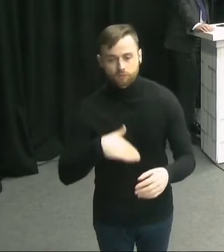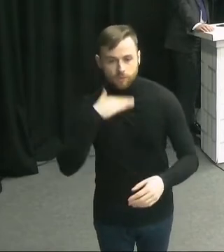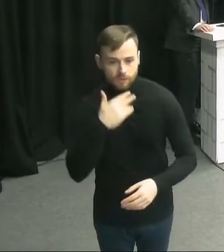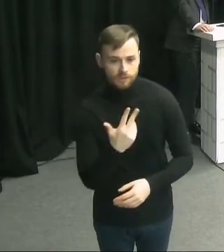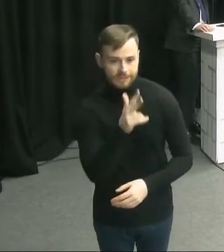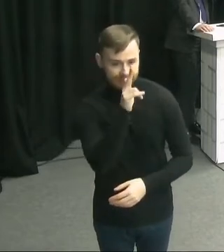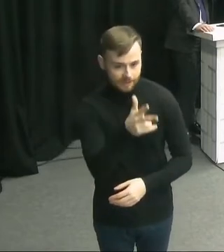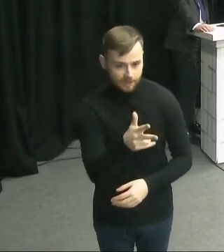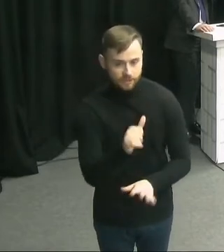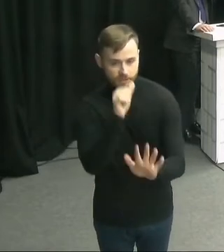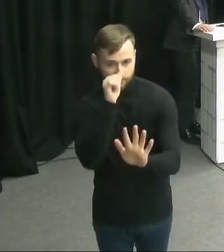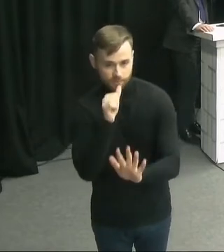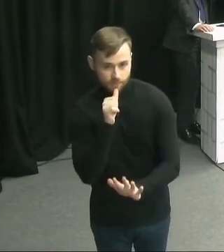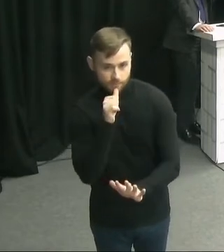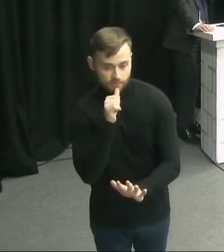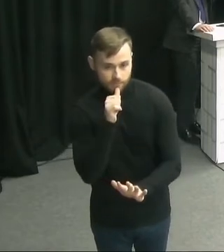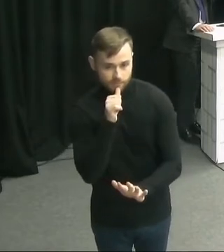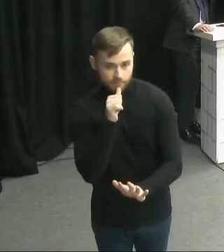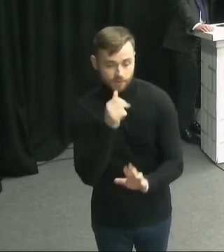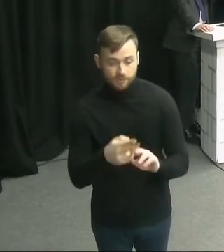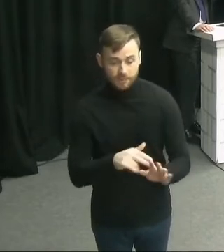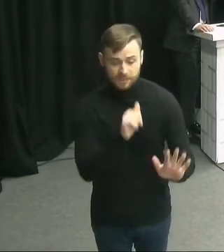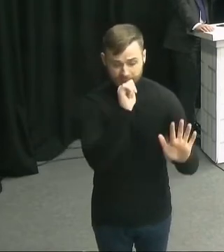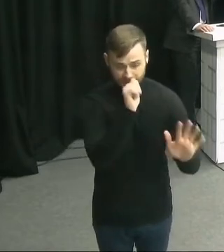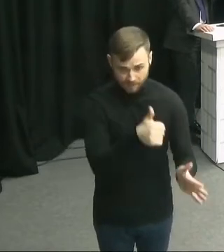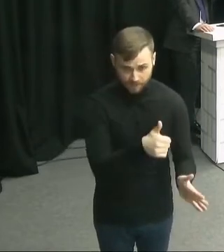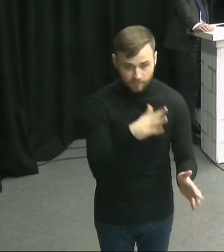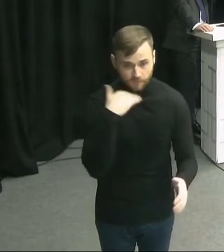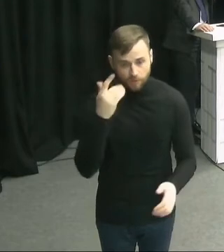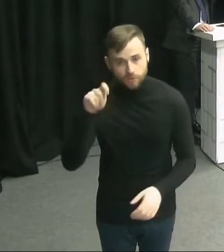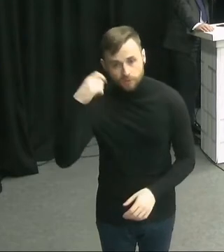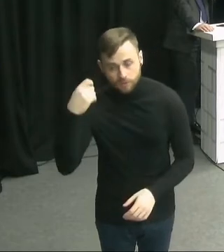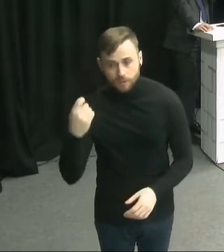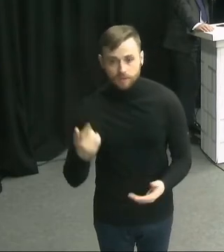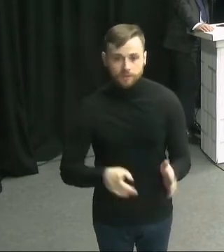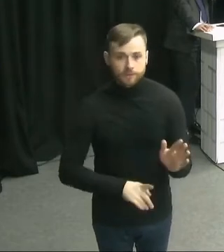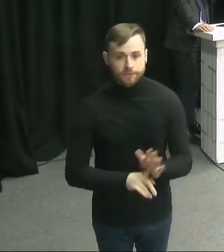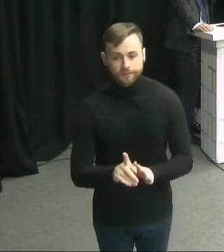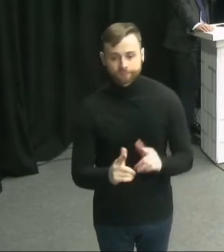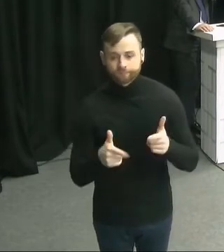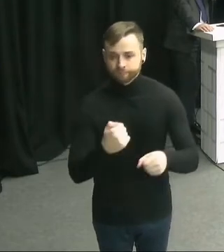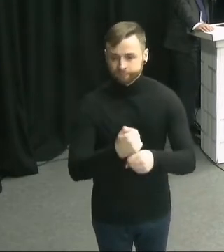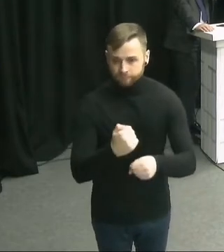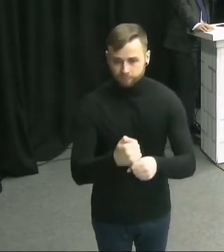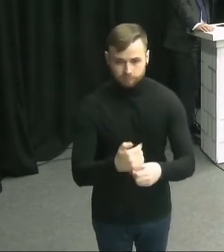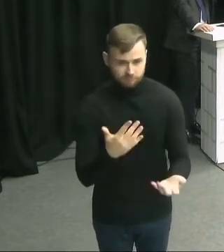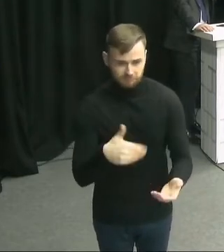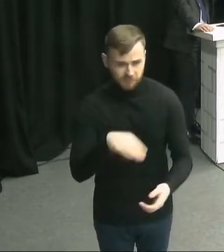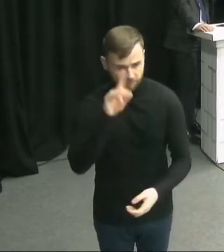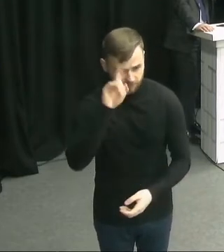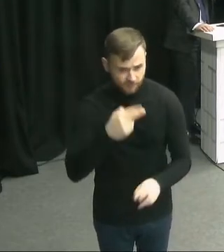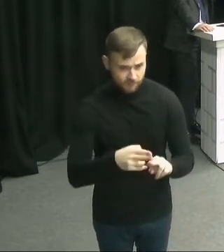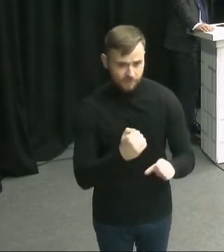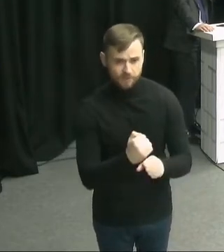are 5 years long. In some cases, the studies take shorter time, like 1.5 years. So what